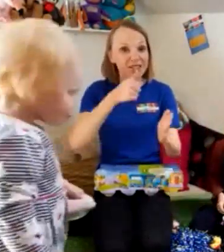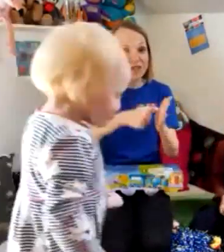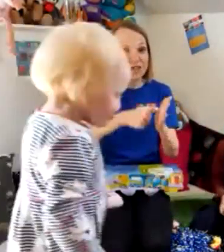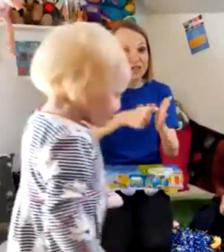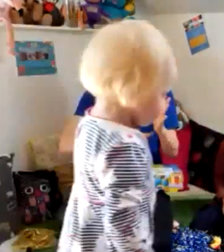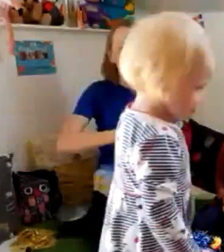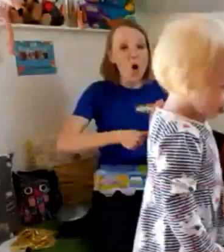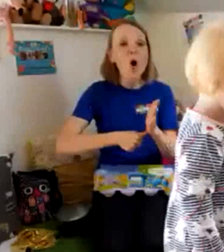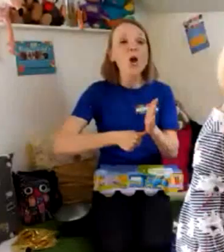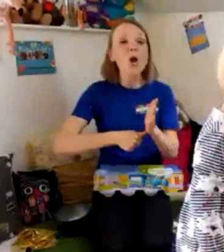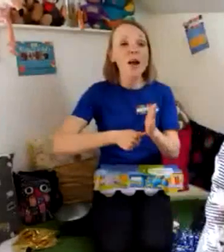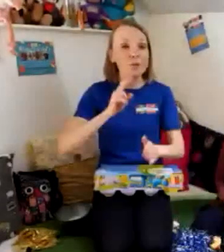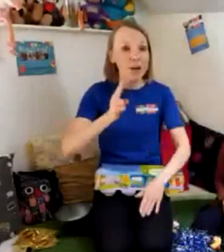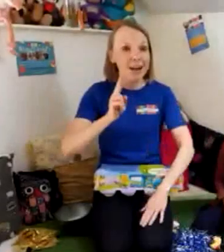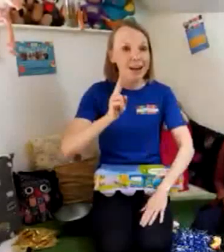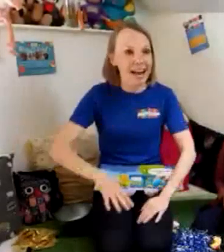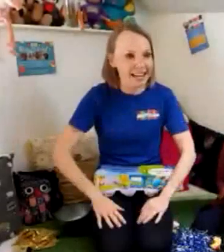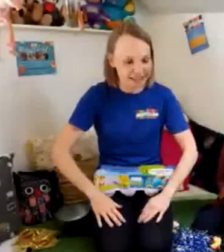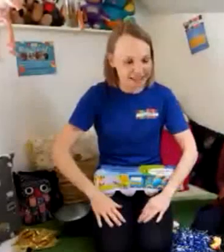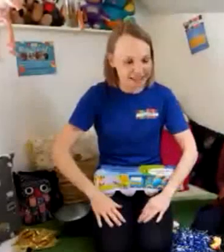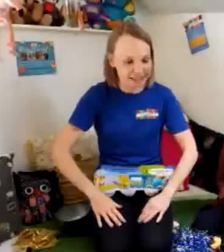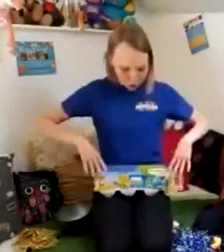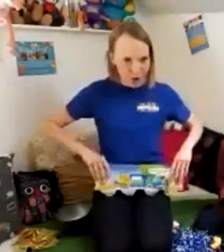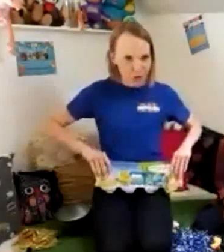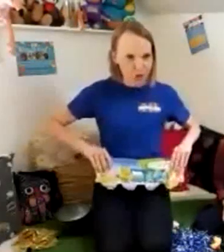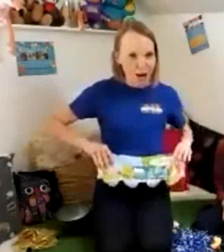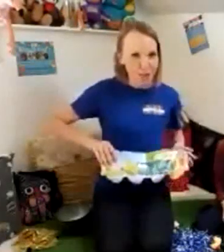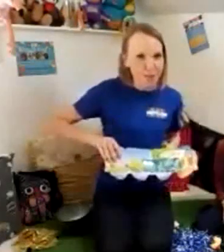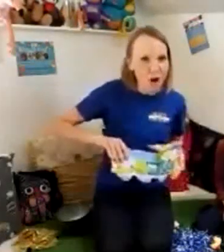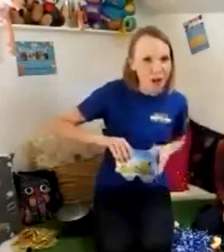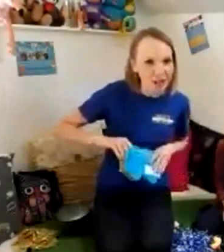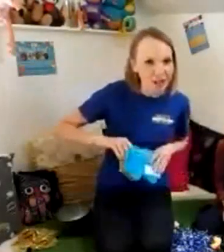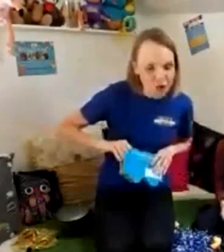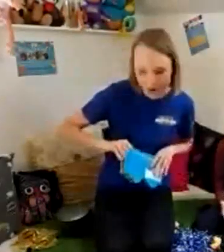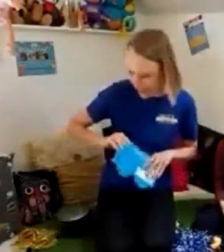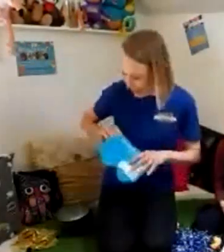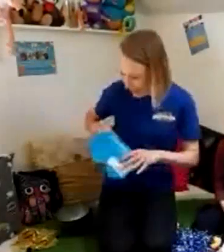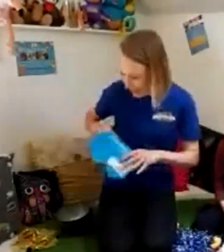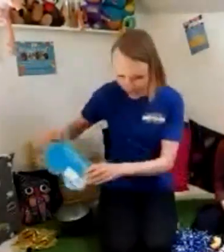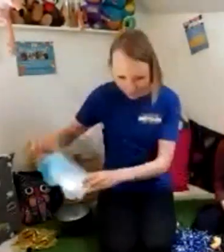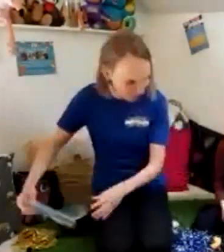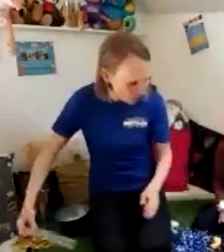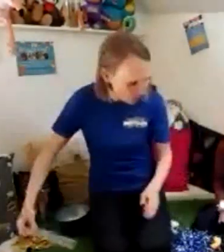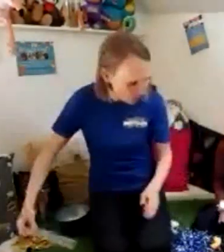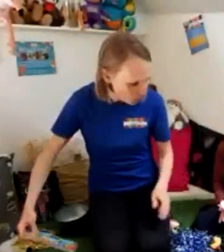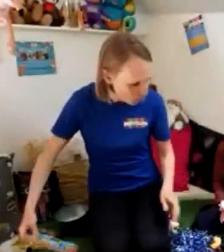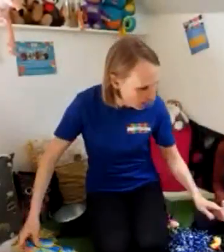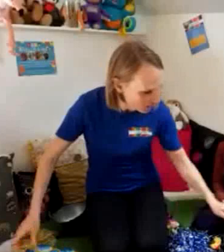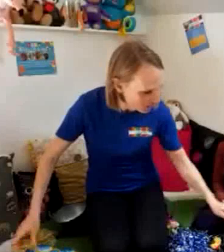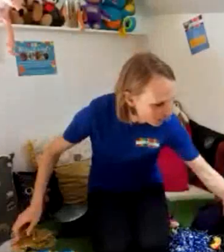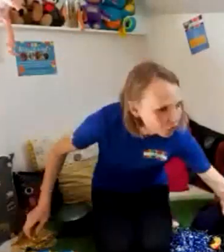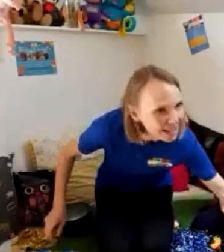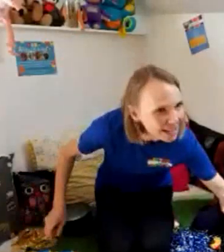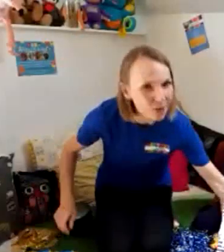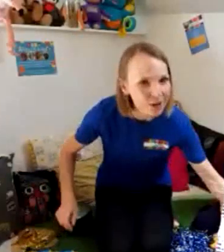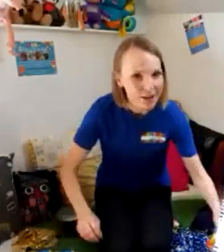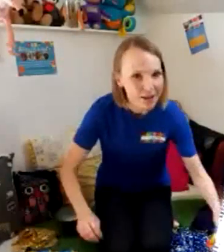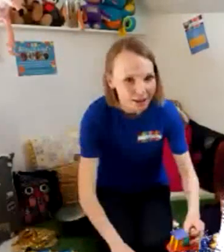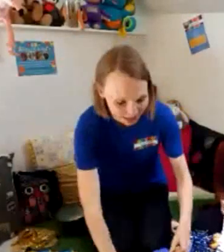start all over again. So shall we put our little train to sleep? Where did our train go? Here's our